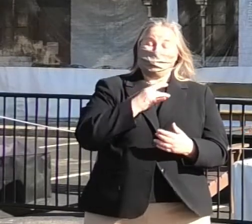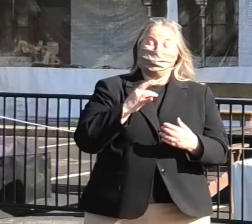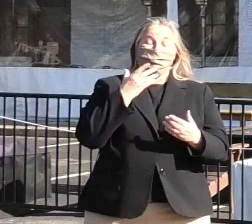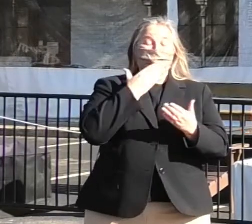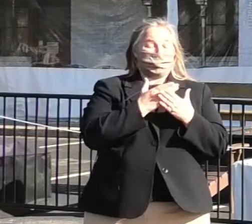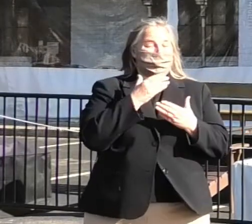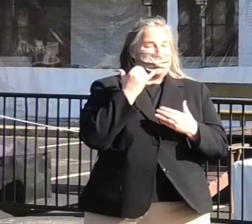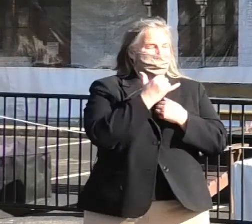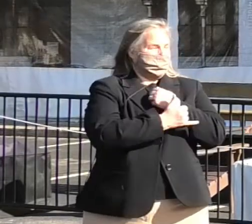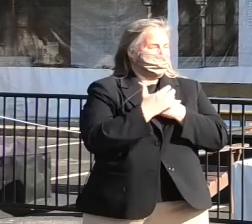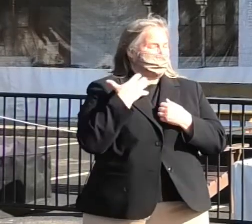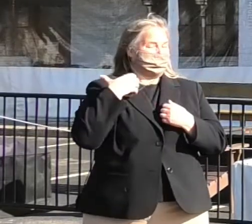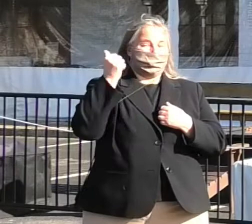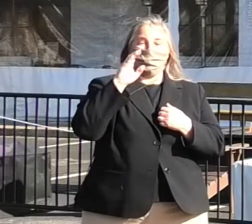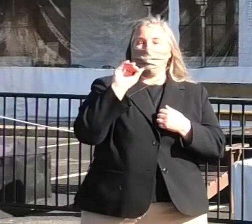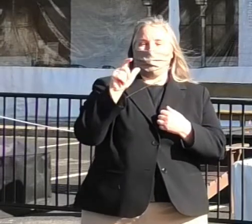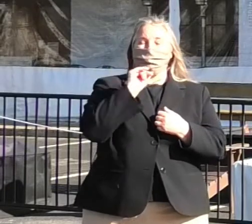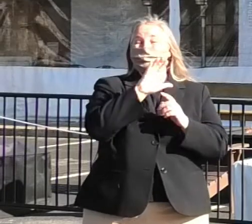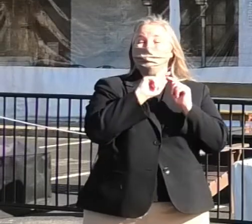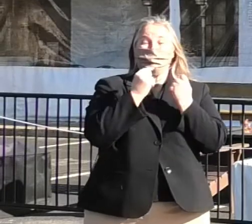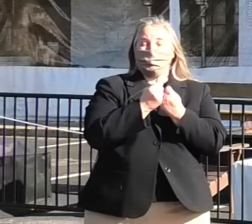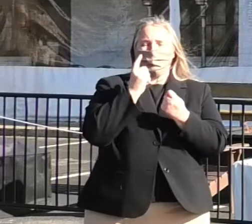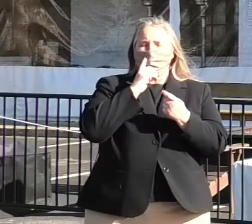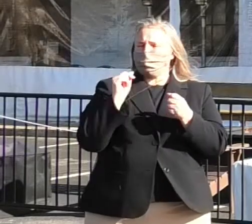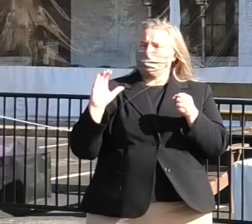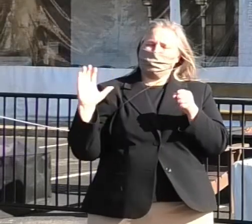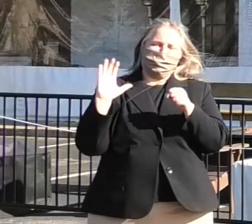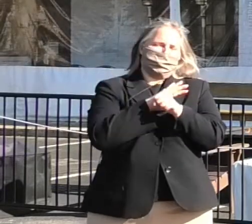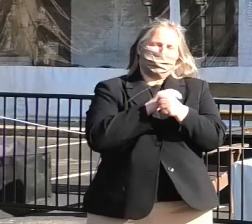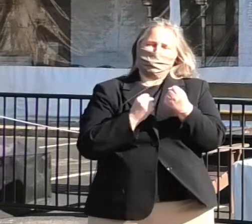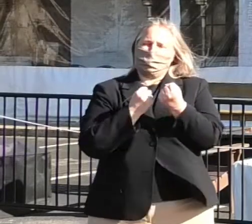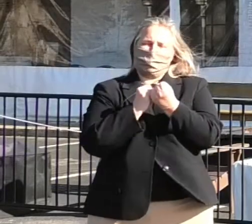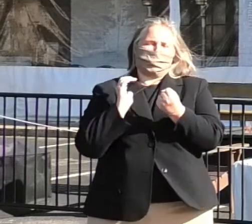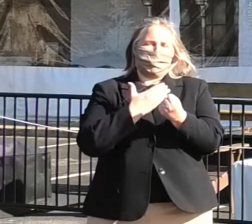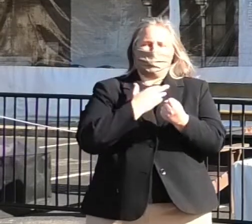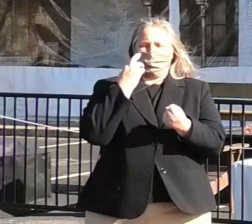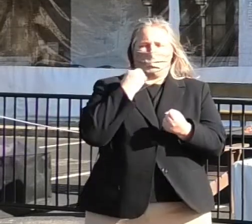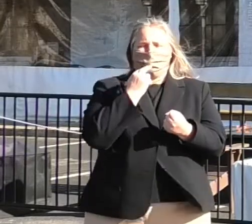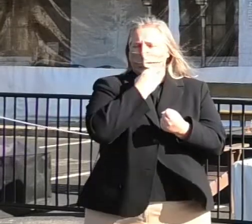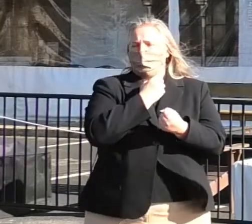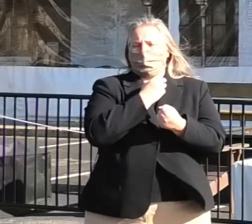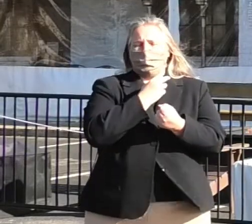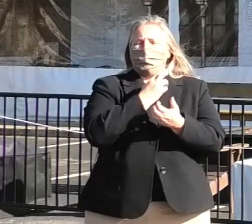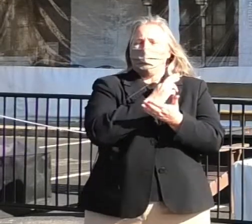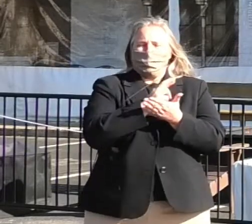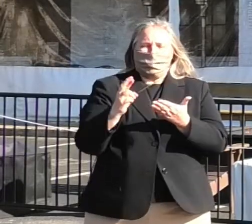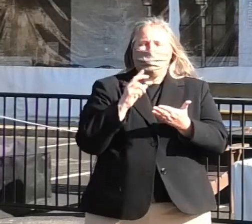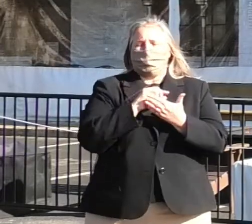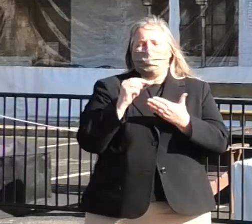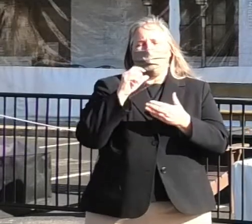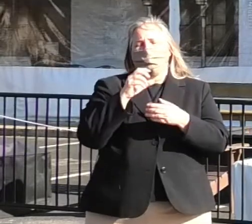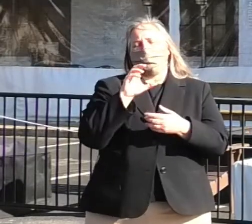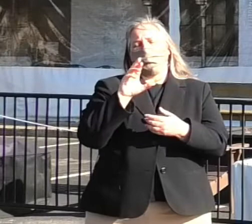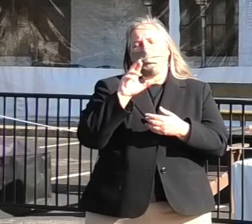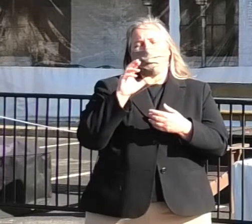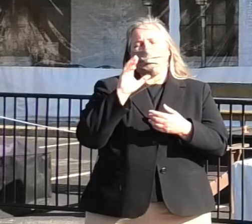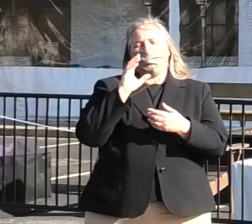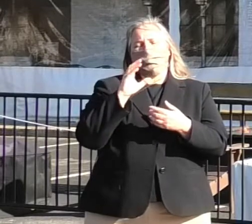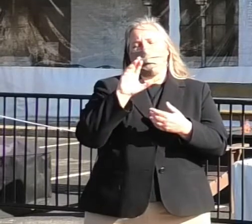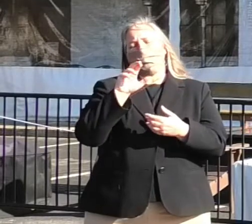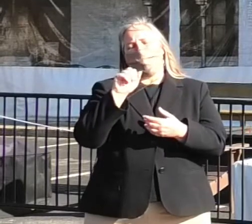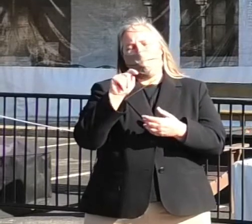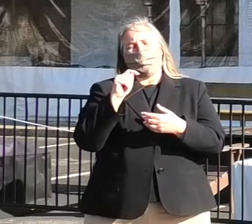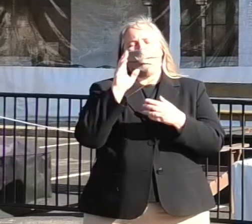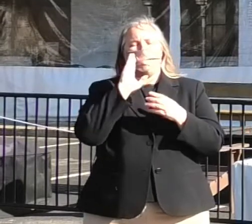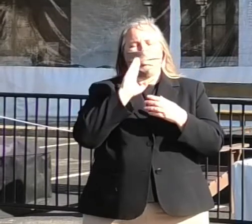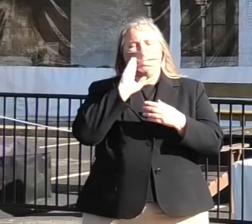County Executive Ball and his team for their wholehearted support of our Restaurant Weeks and craft beverages program. And